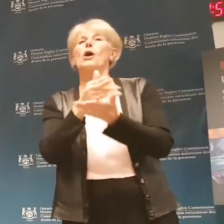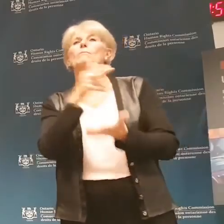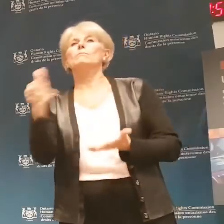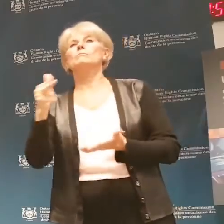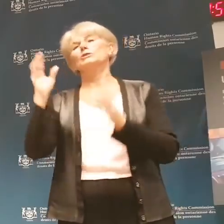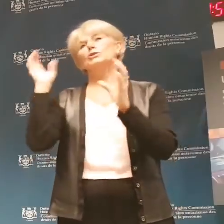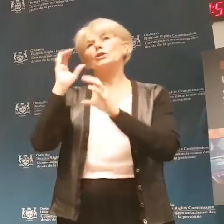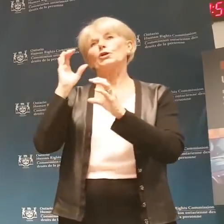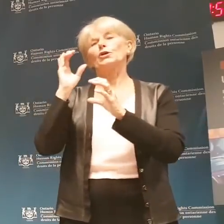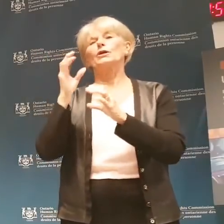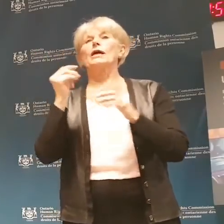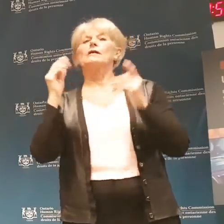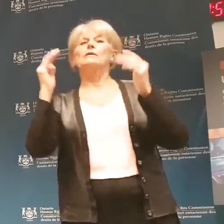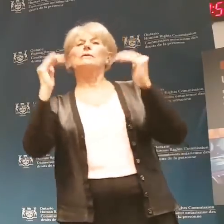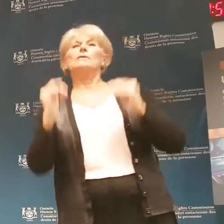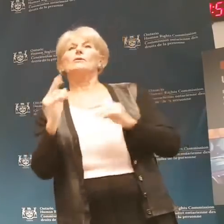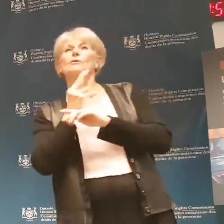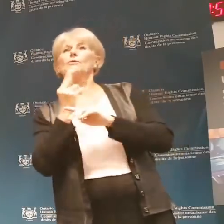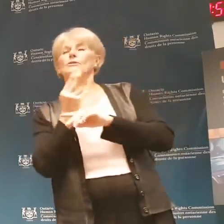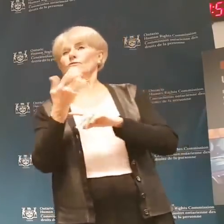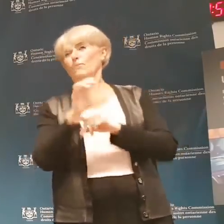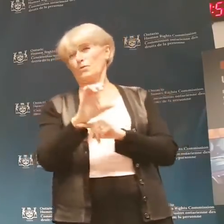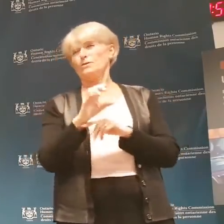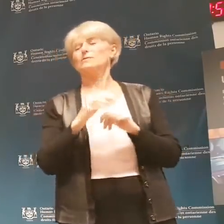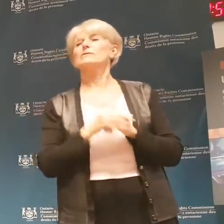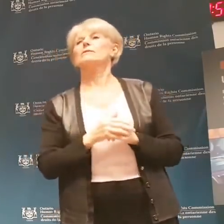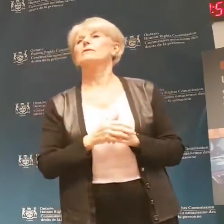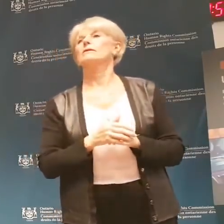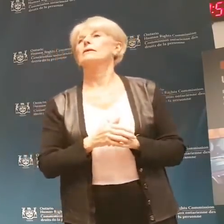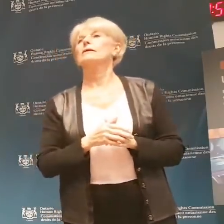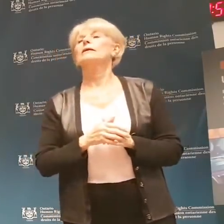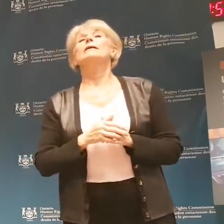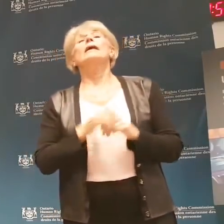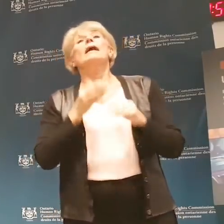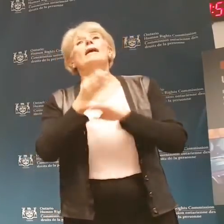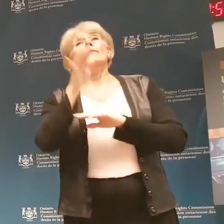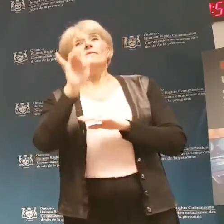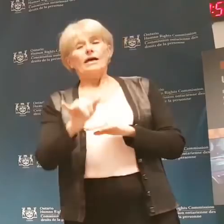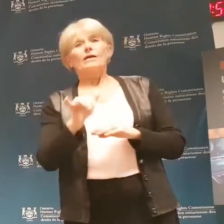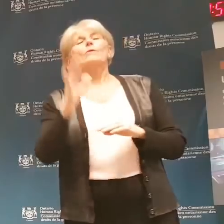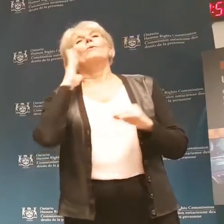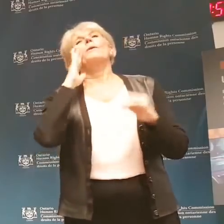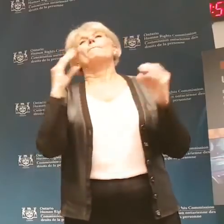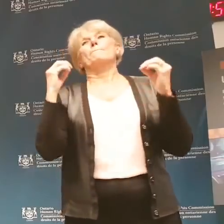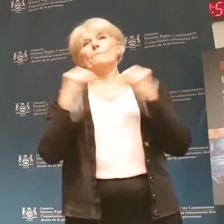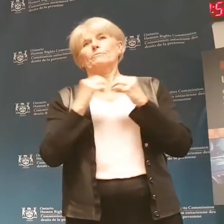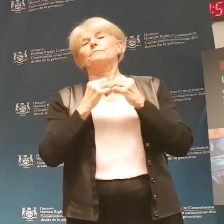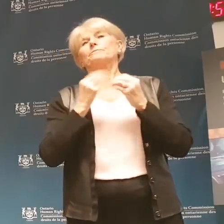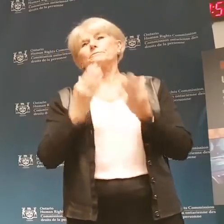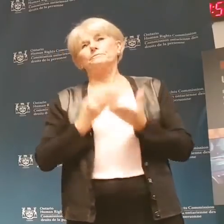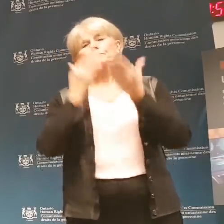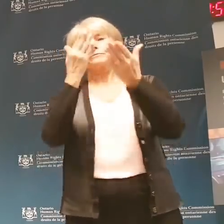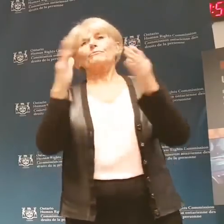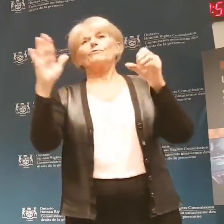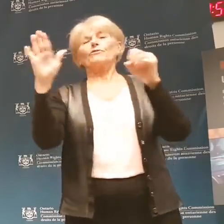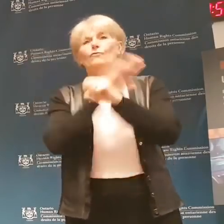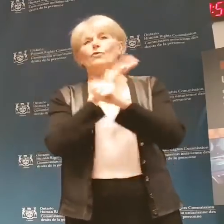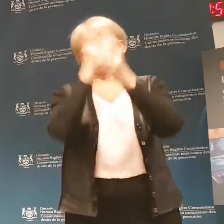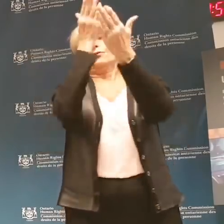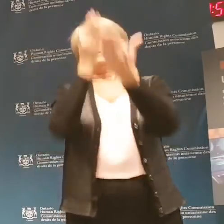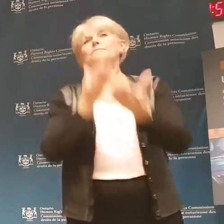searches, along with lower level use of force incidents. And after that time, we'll be putting forward a more fulsome set